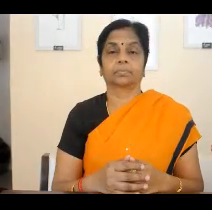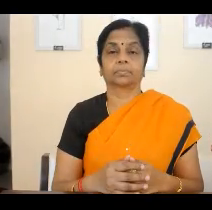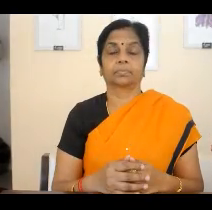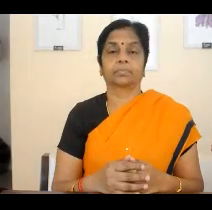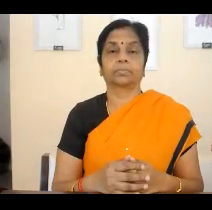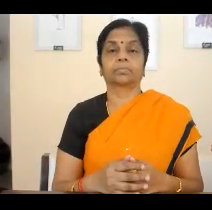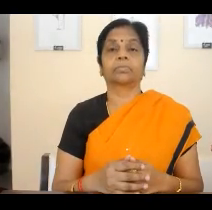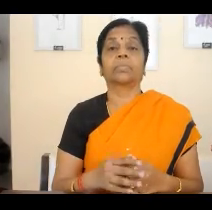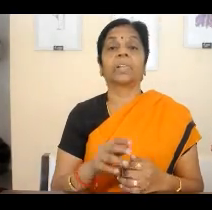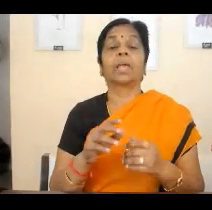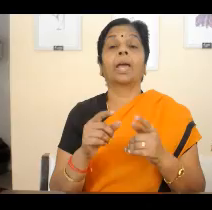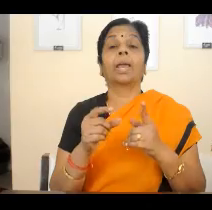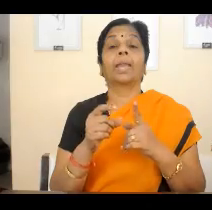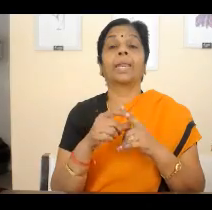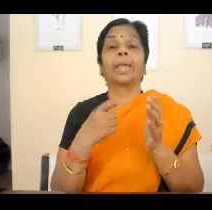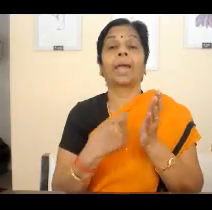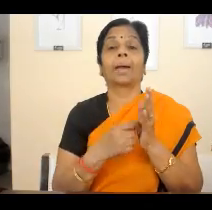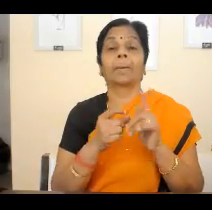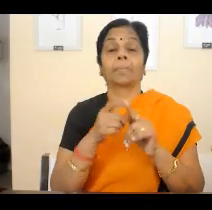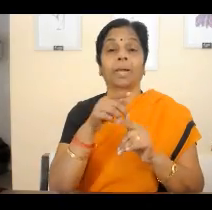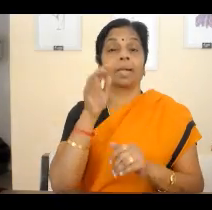The term hearing impairment